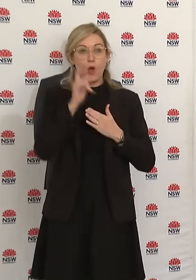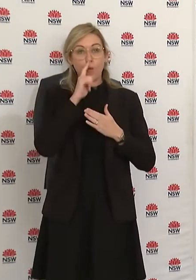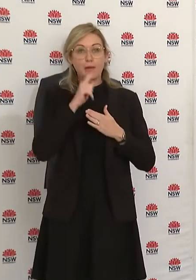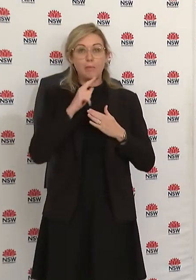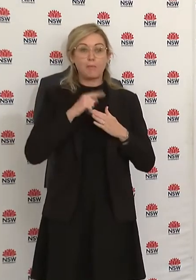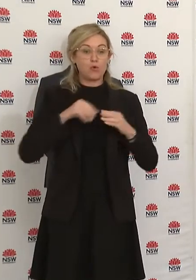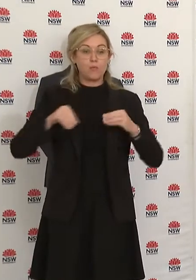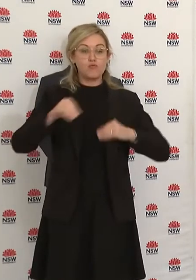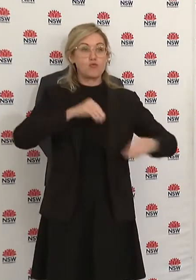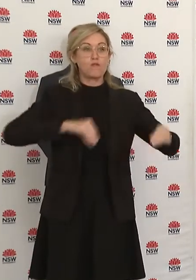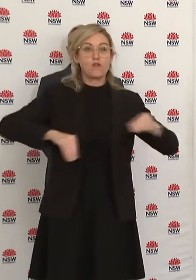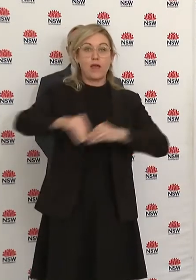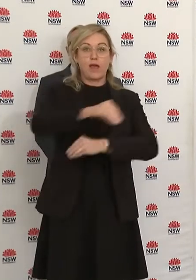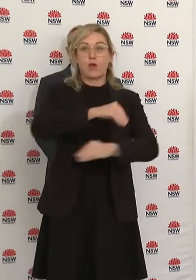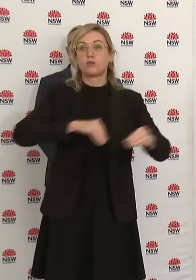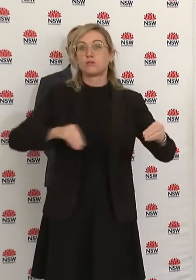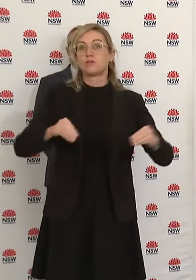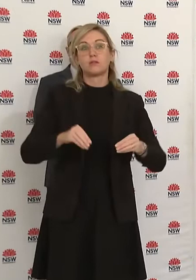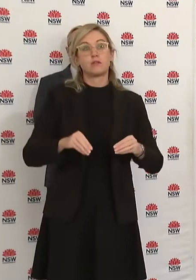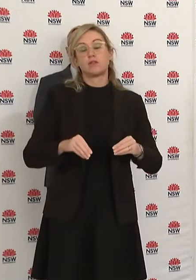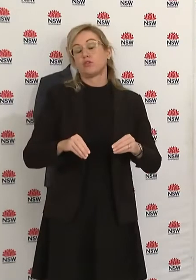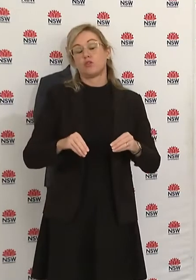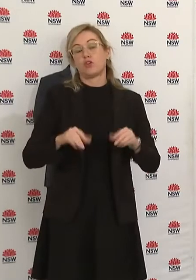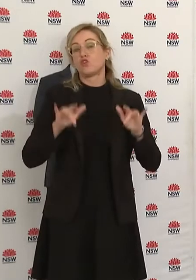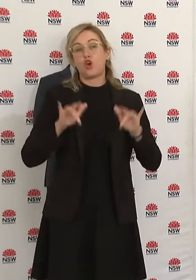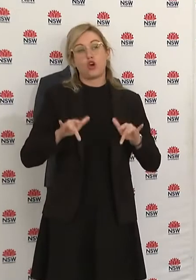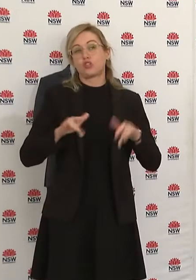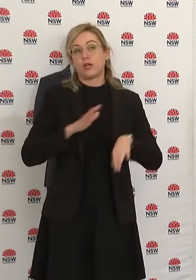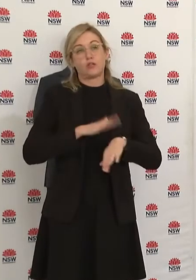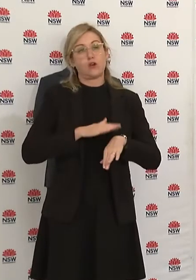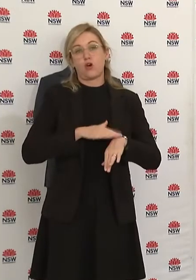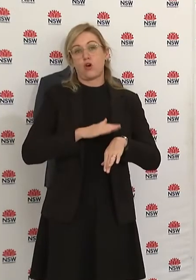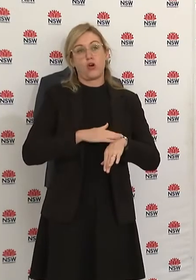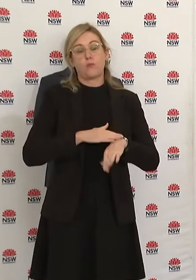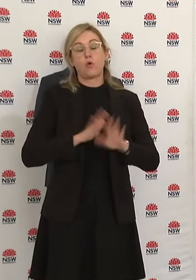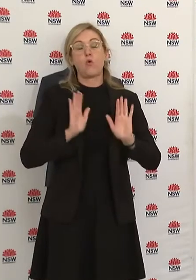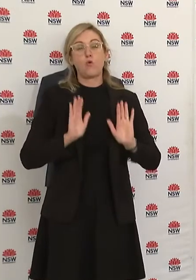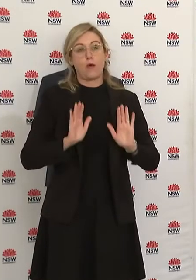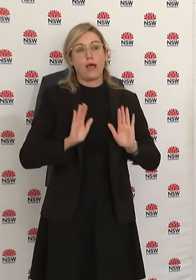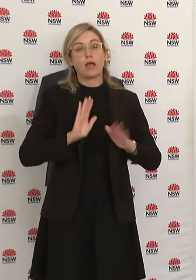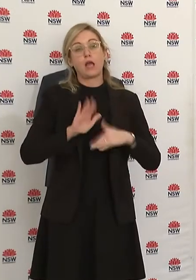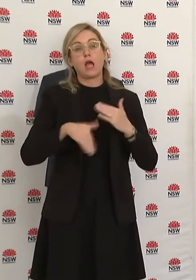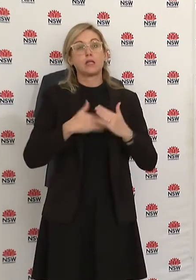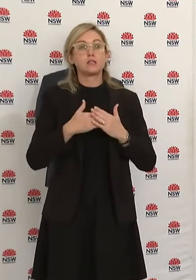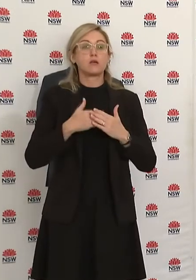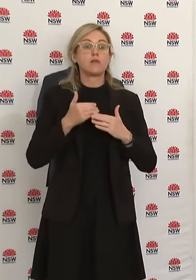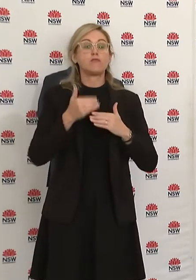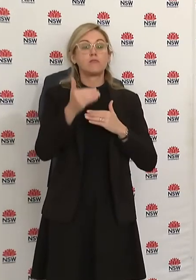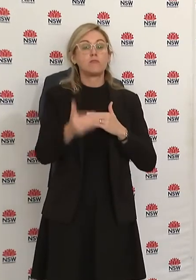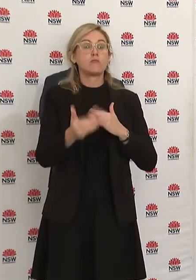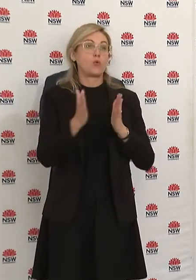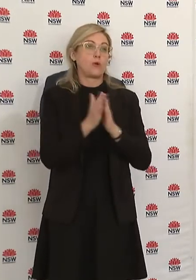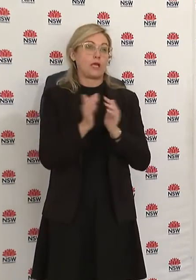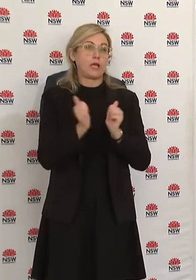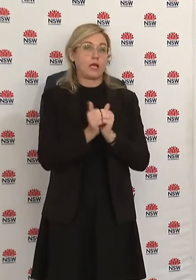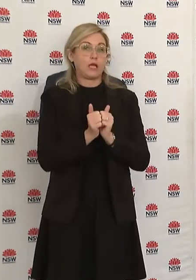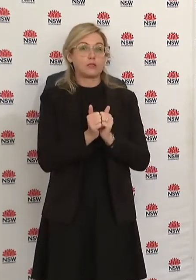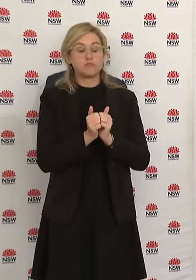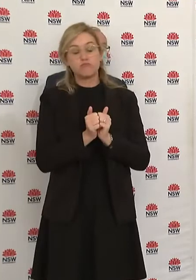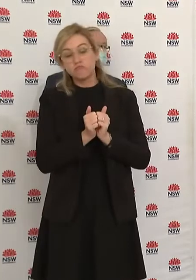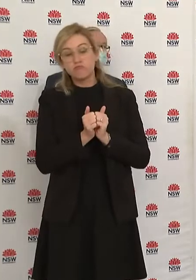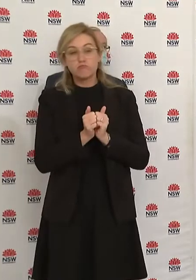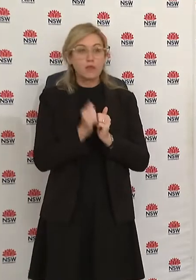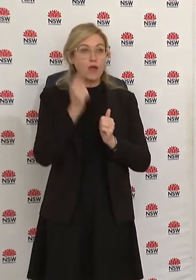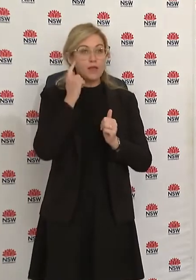through that. So it's premature. That's a task for the weekend, where we're looking about, is there any leeway anywhere